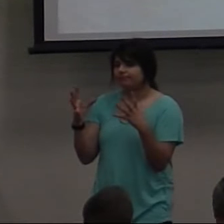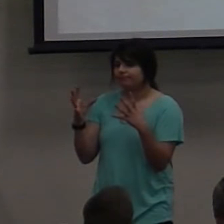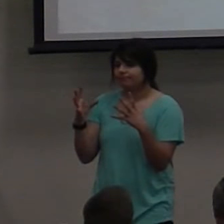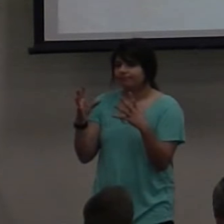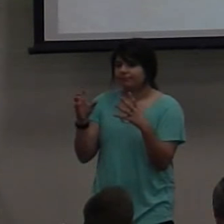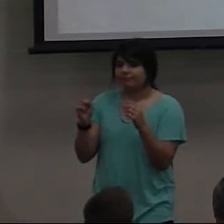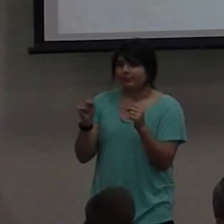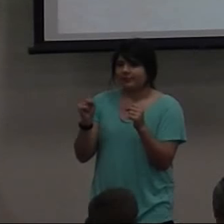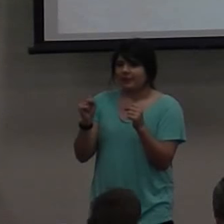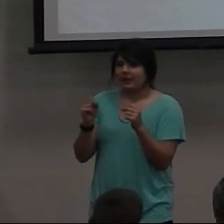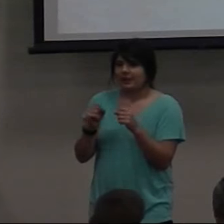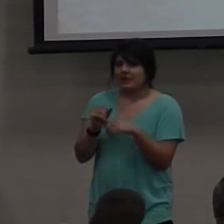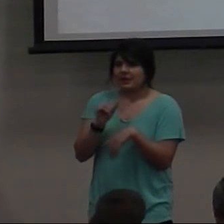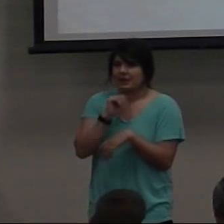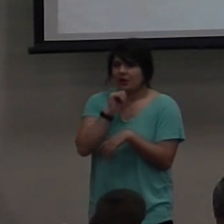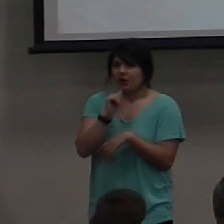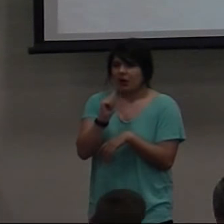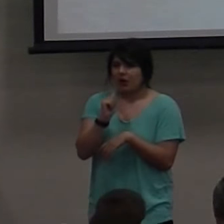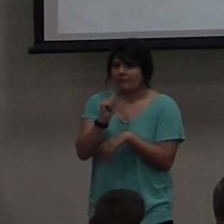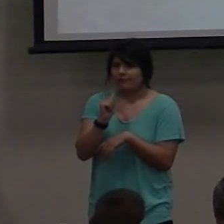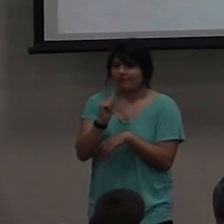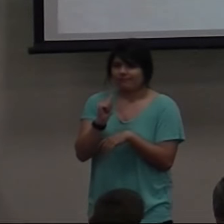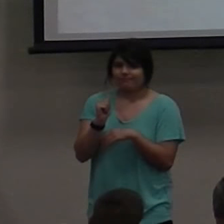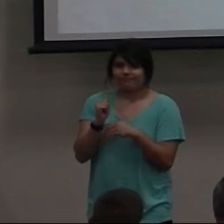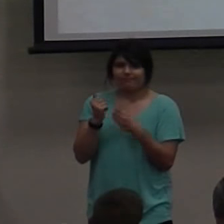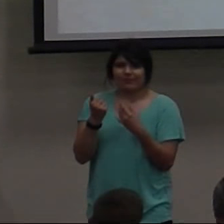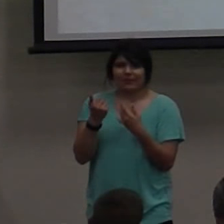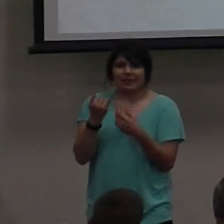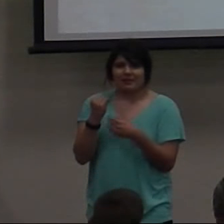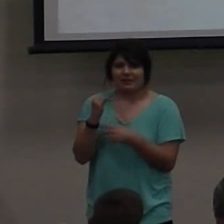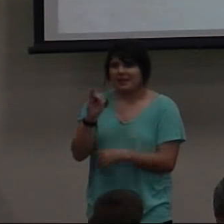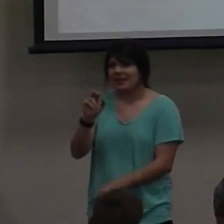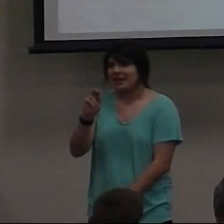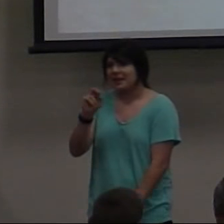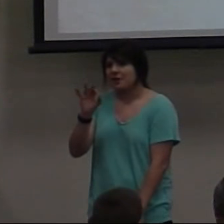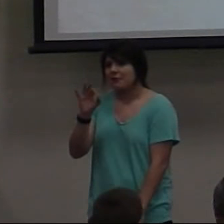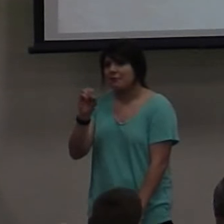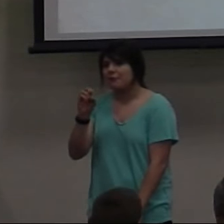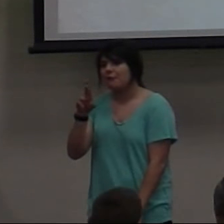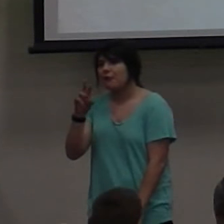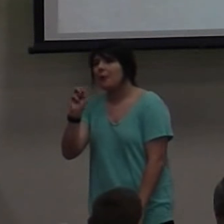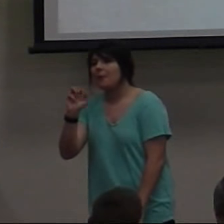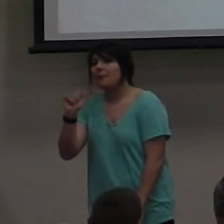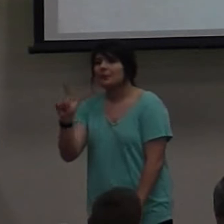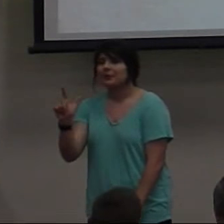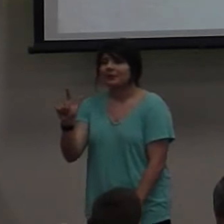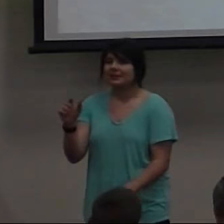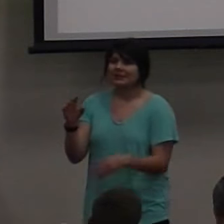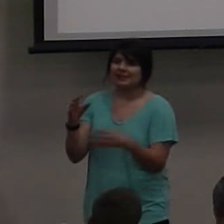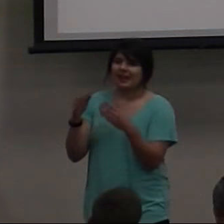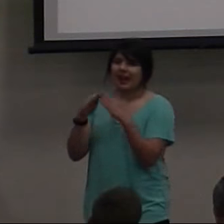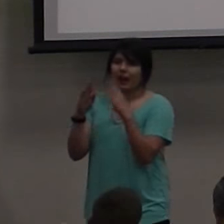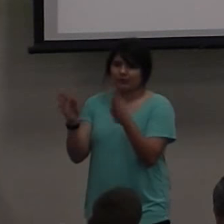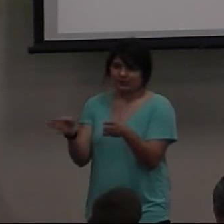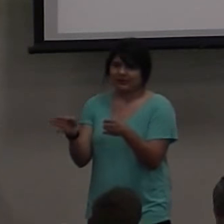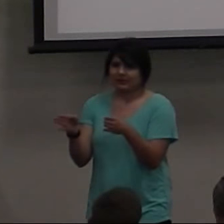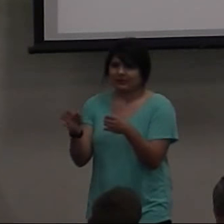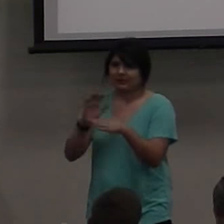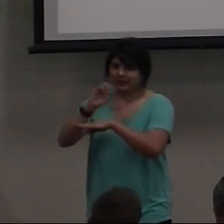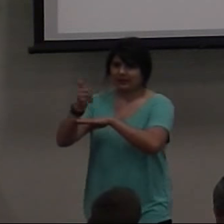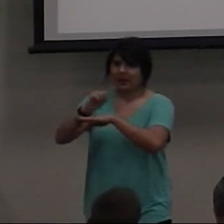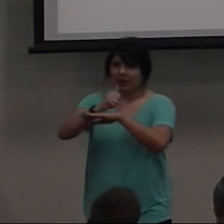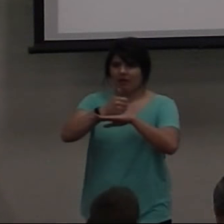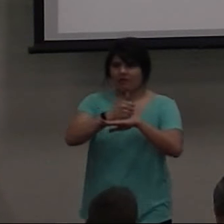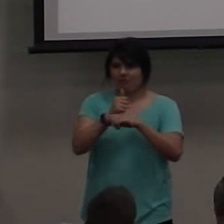informal settlements, and we try and plant churches in each of those shanty towns. There